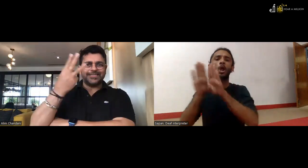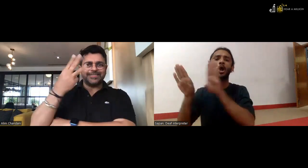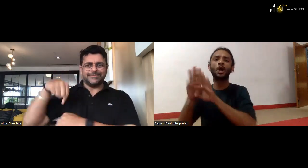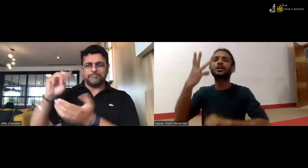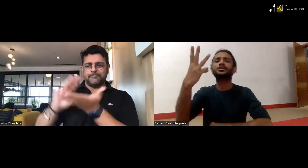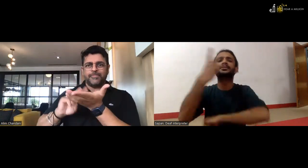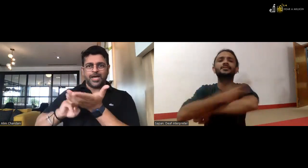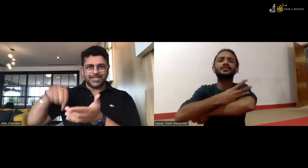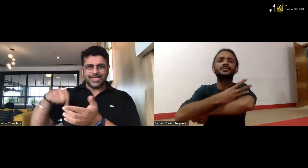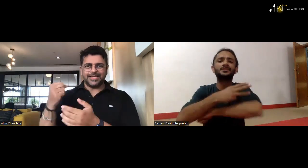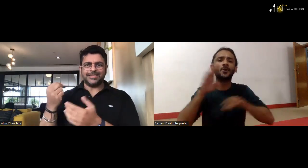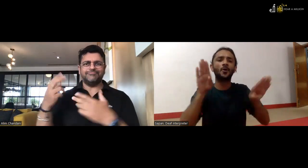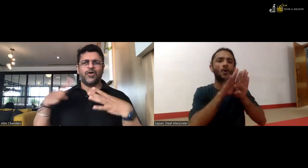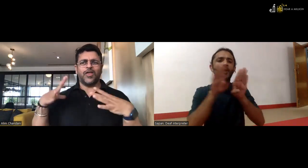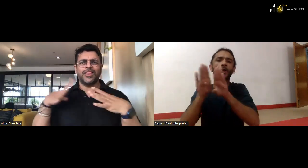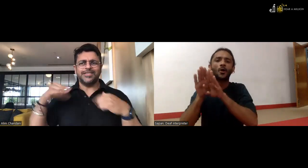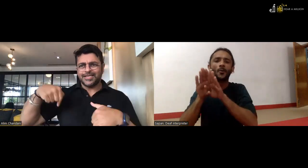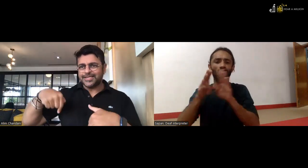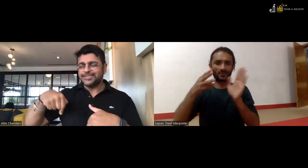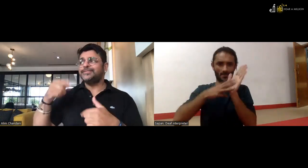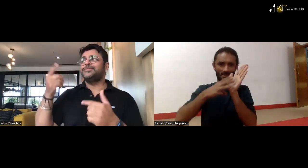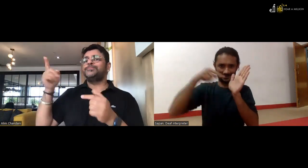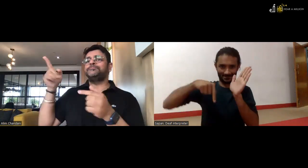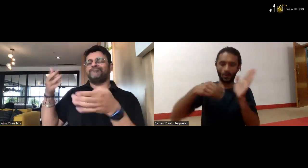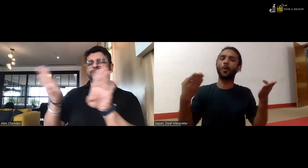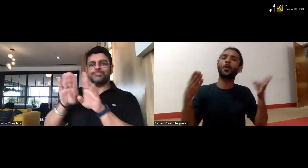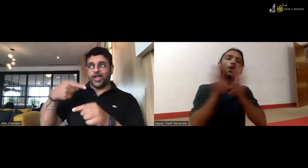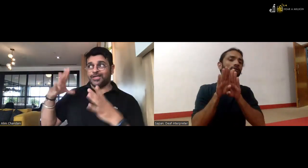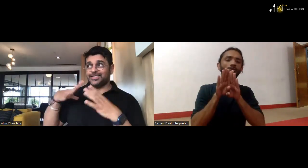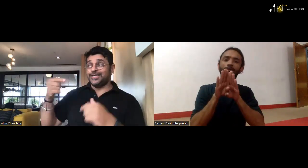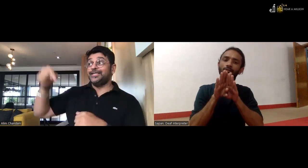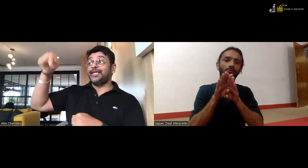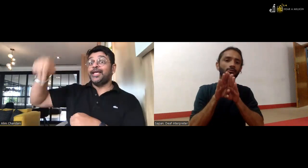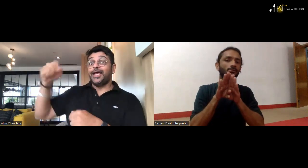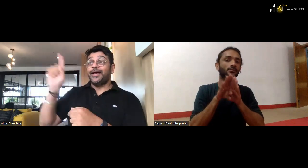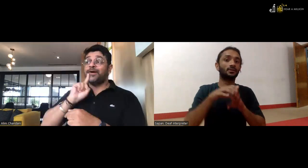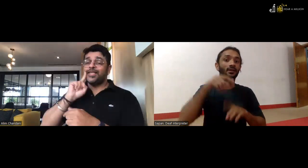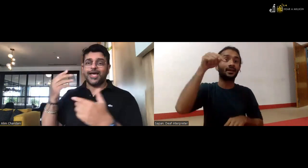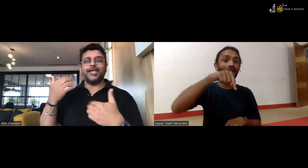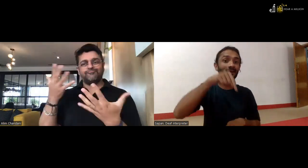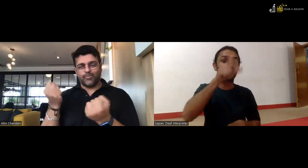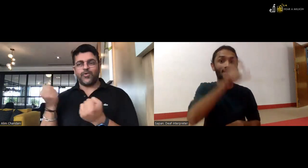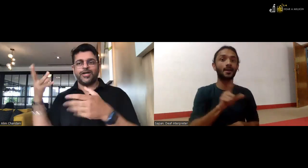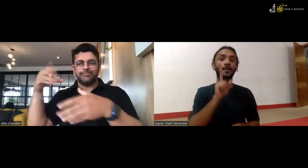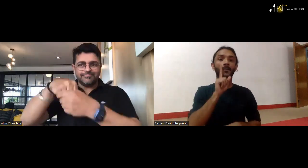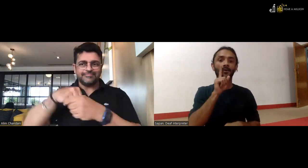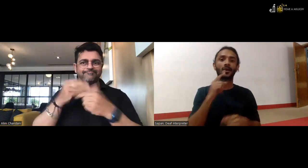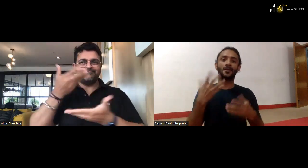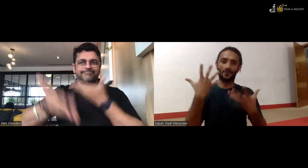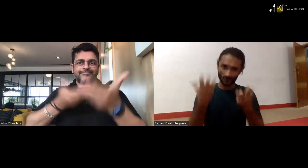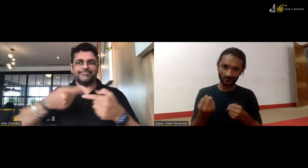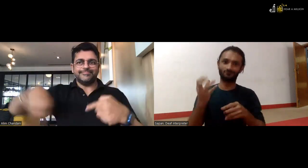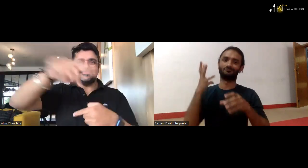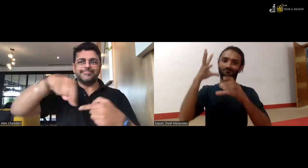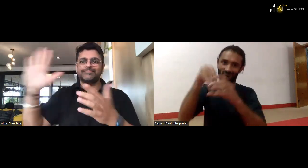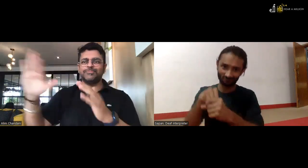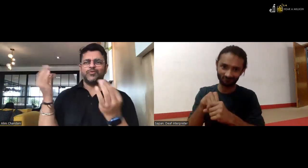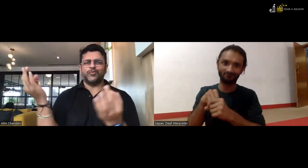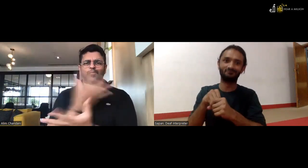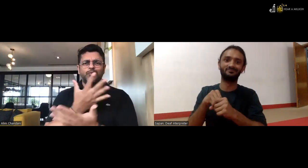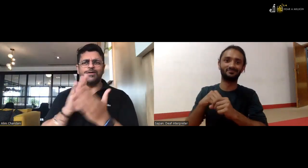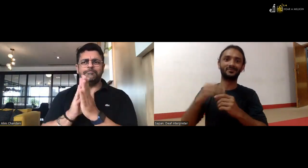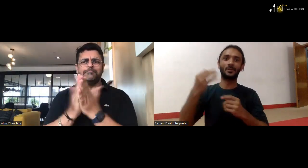Today is a holiday in the US till Monday. Yeah. And Dr. Madan Vashish wanted